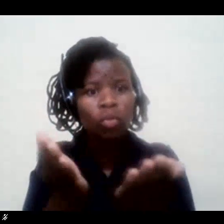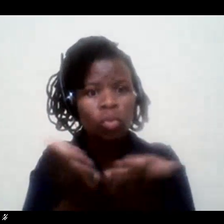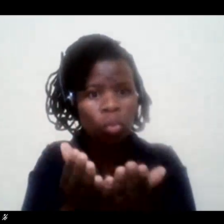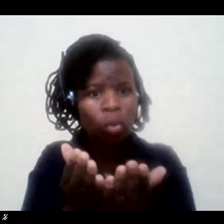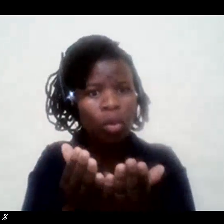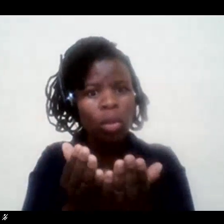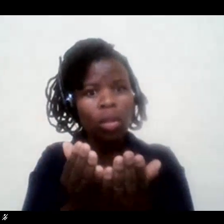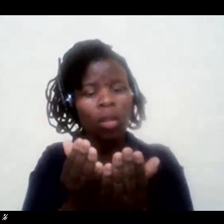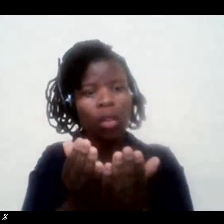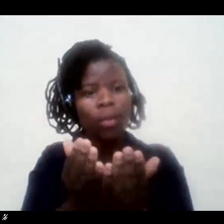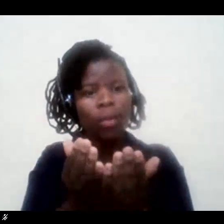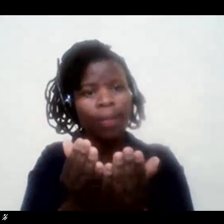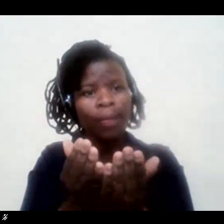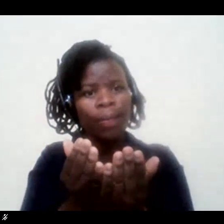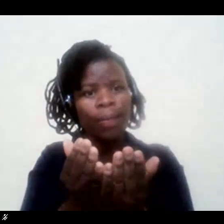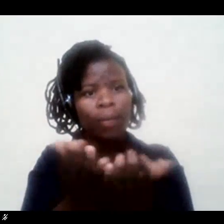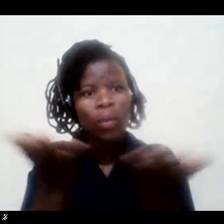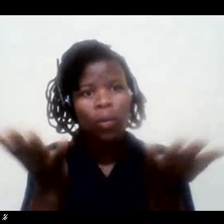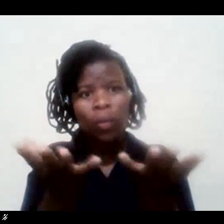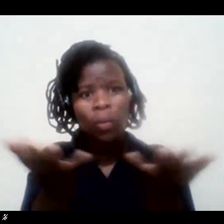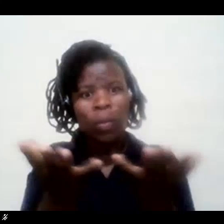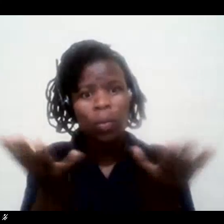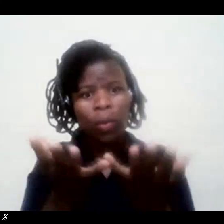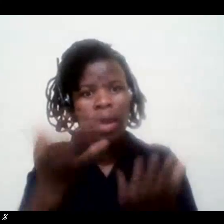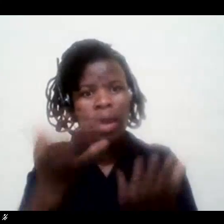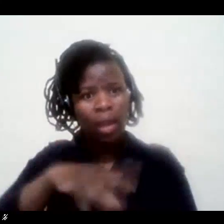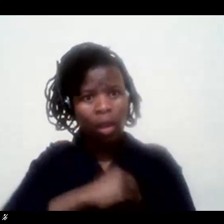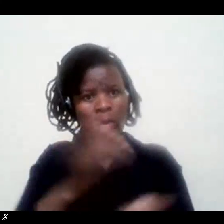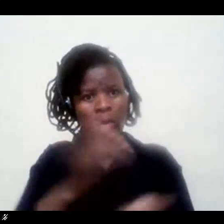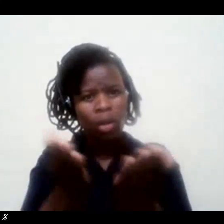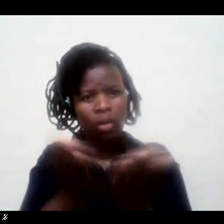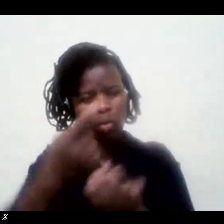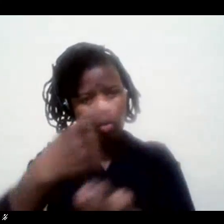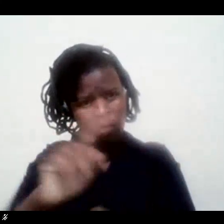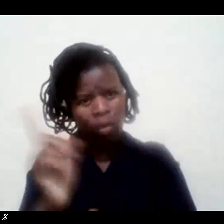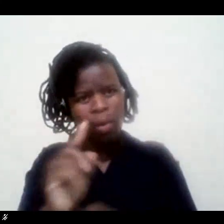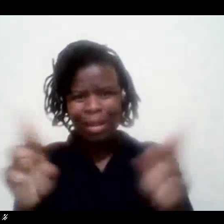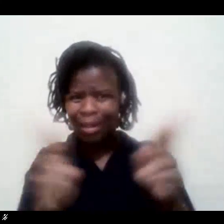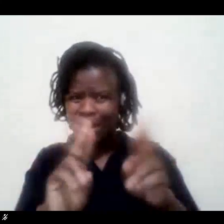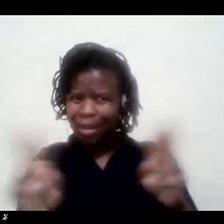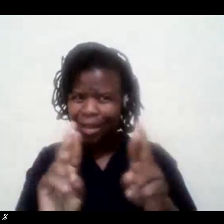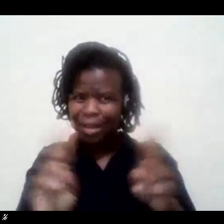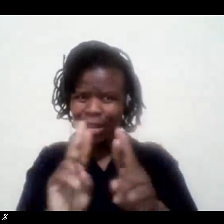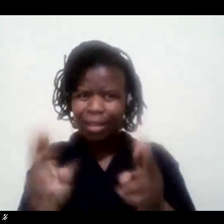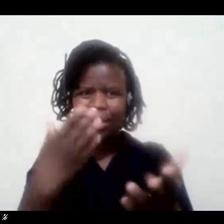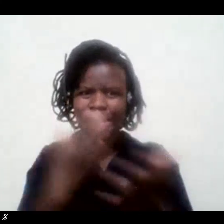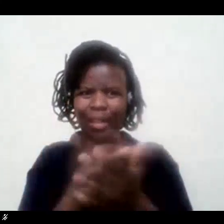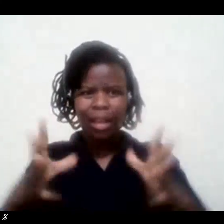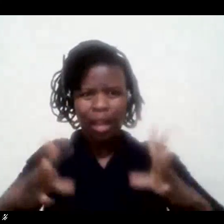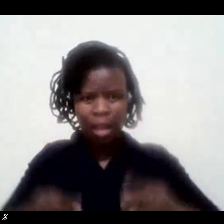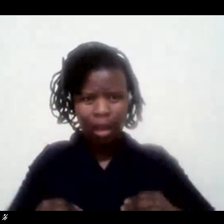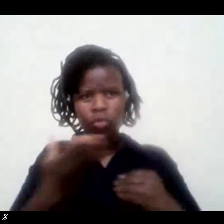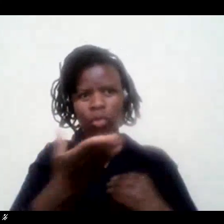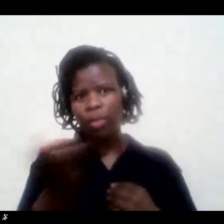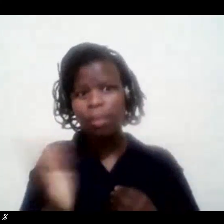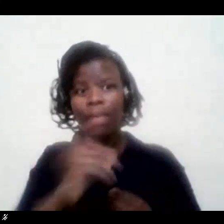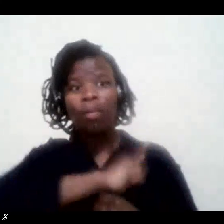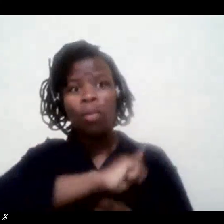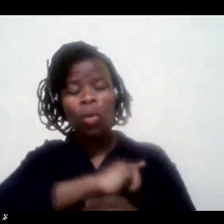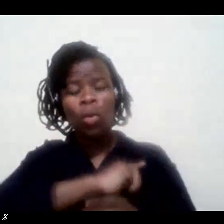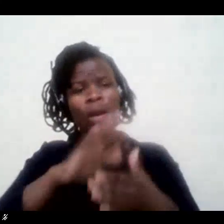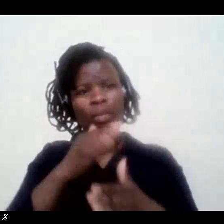our schools in terms of readiness to absorb them? Because one of the questions